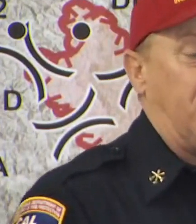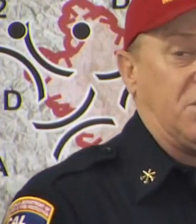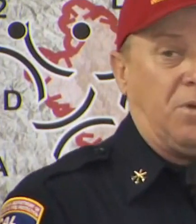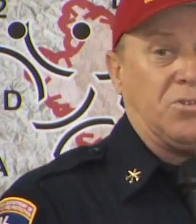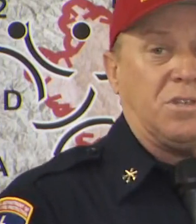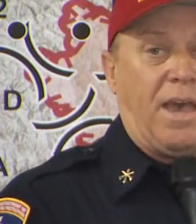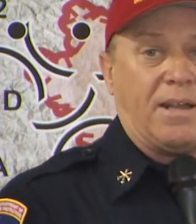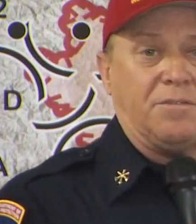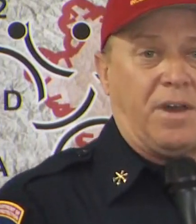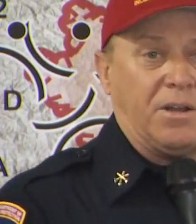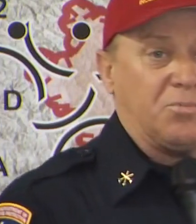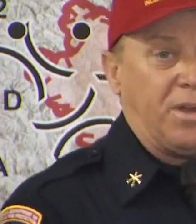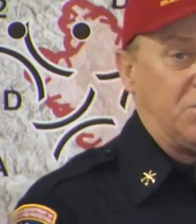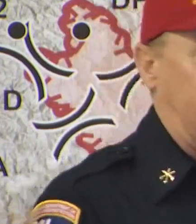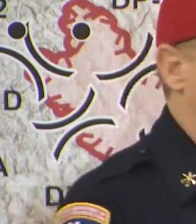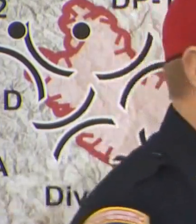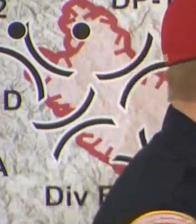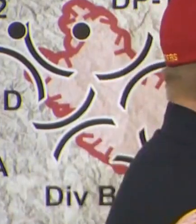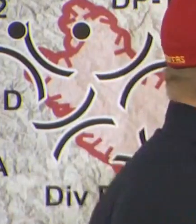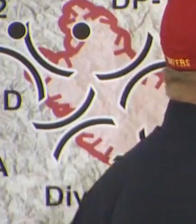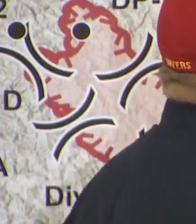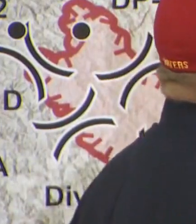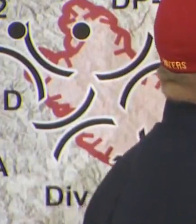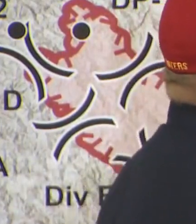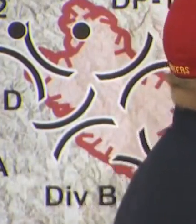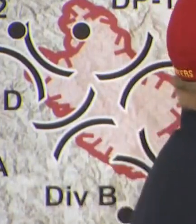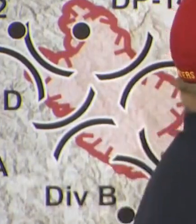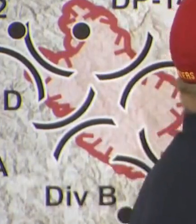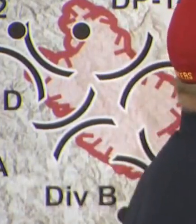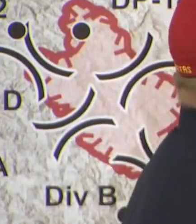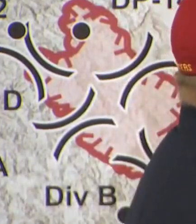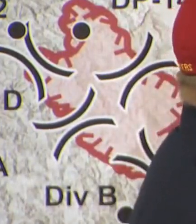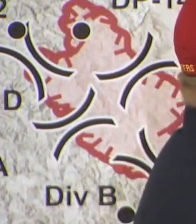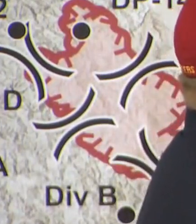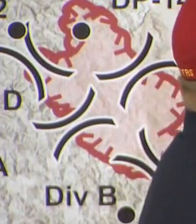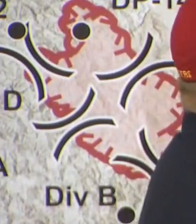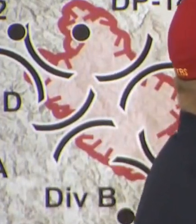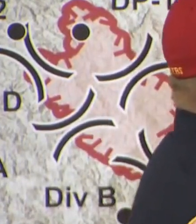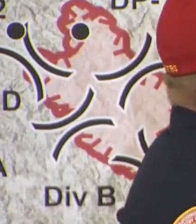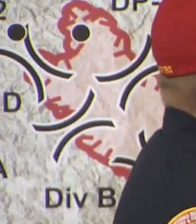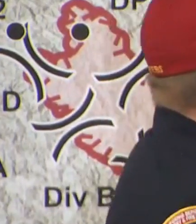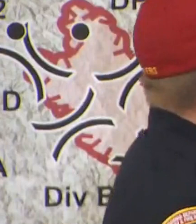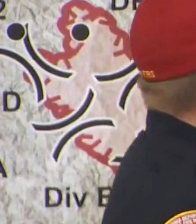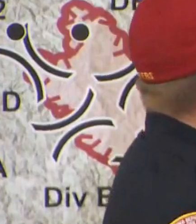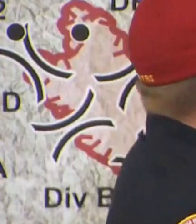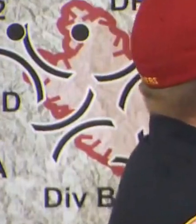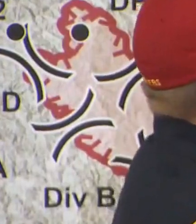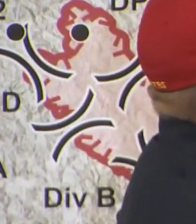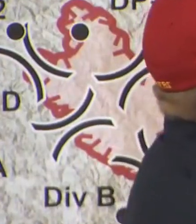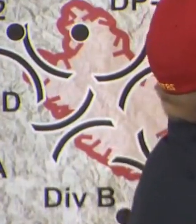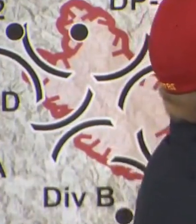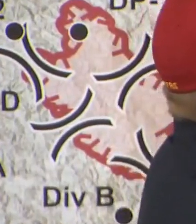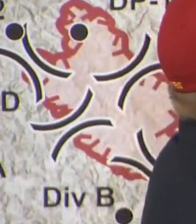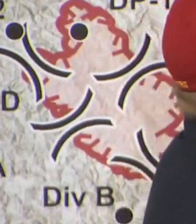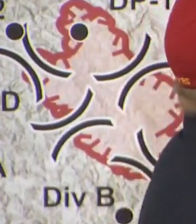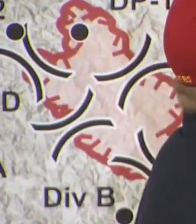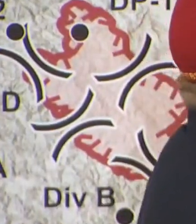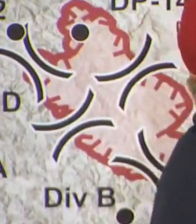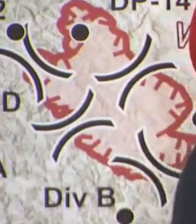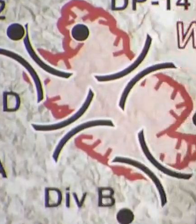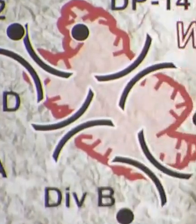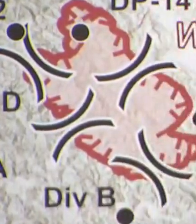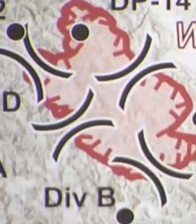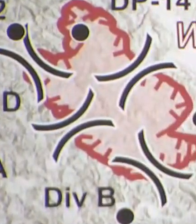mode, which means most of the active fire spread has been contained. As we move north, the fire is still active from Lake Hennessy all the way